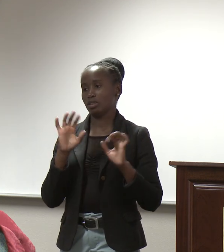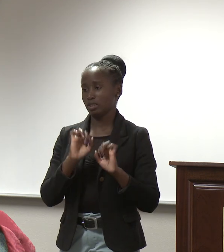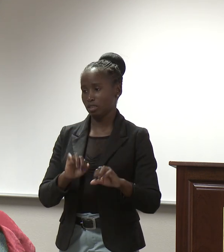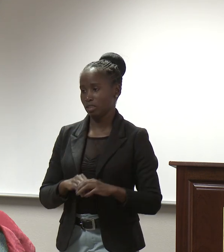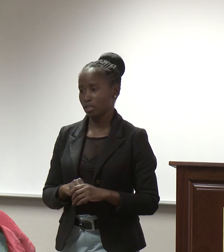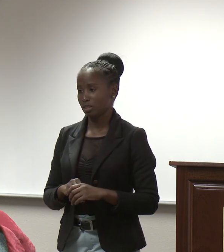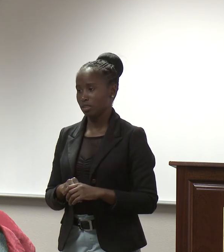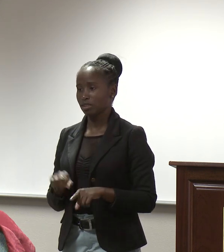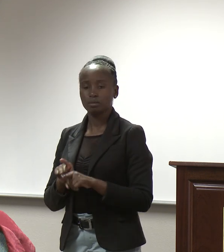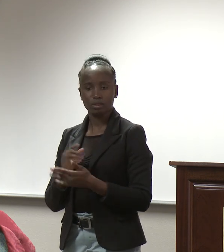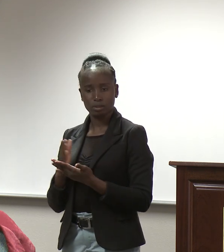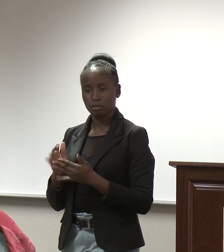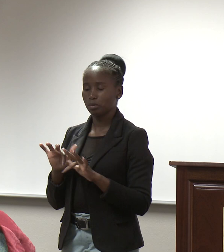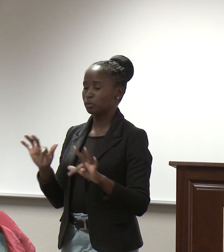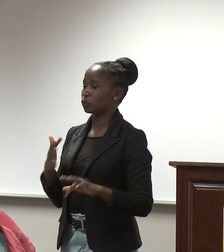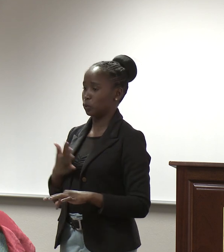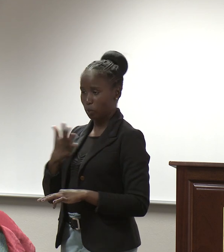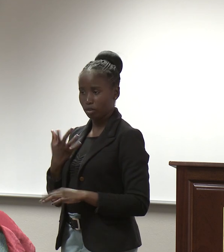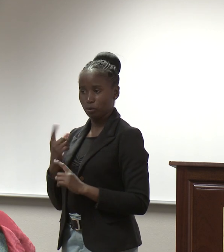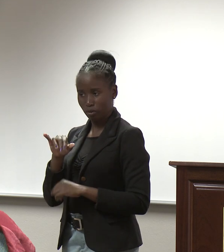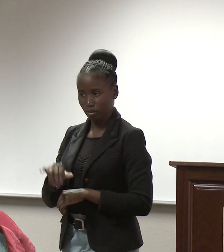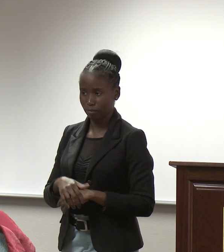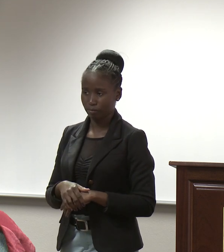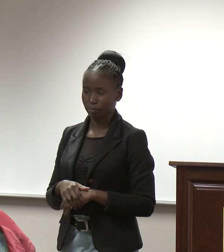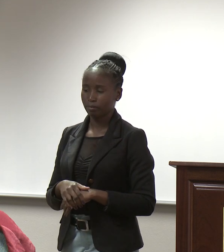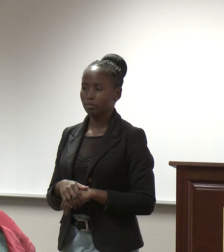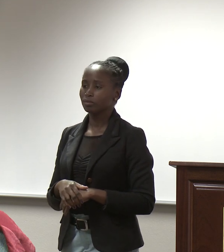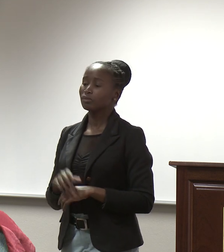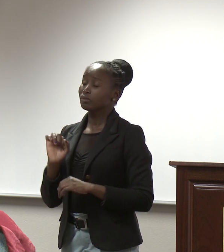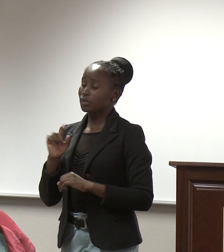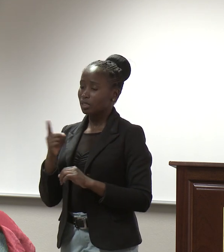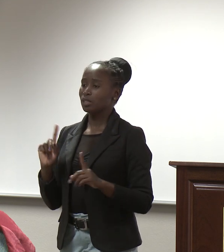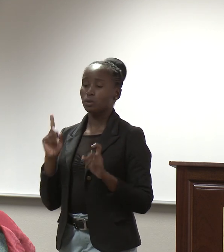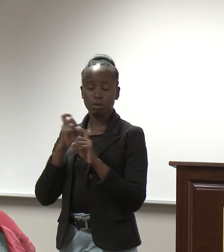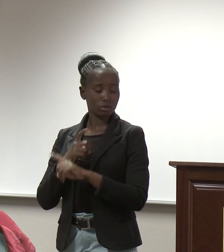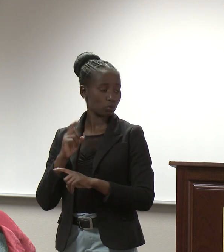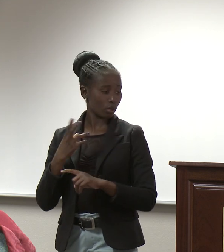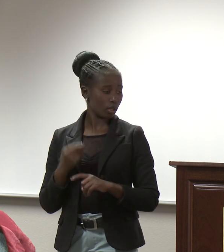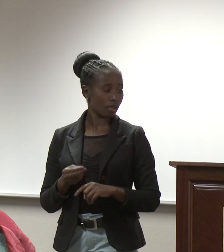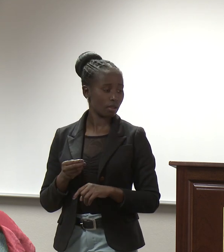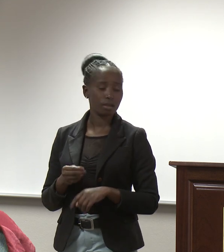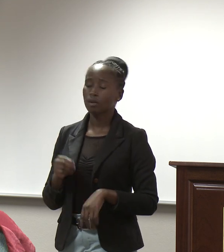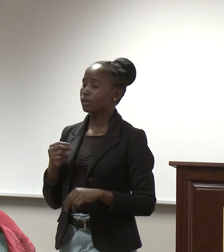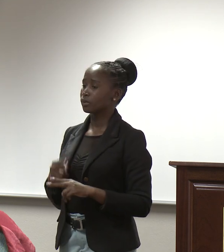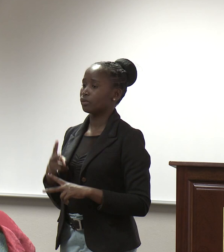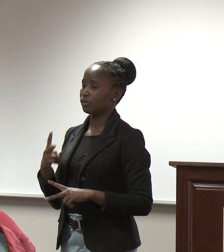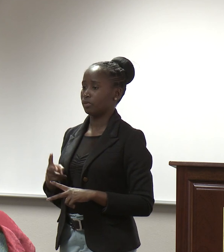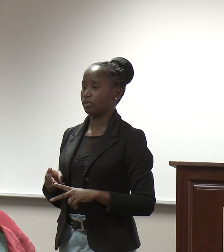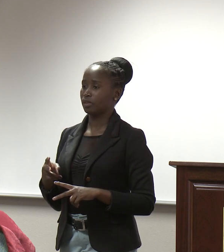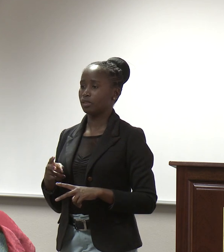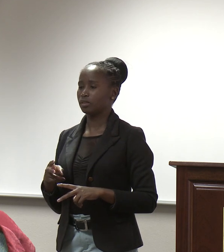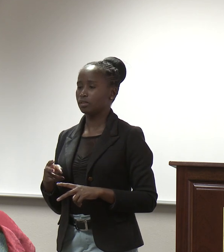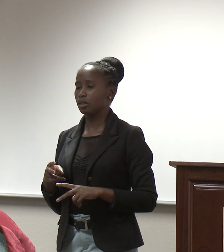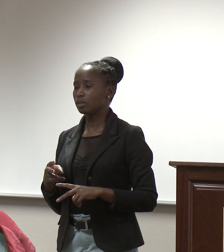that want to. But this is complex, and there is a final note here, which I think I'd like to address to you, is